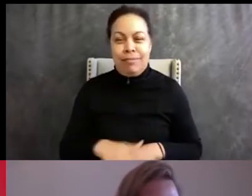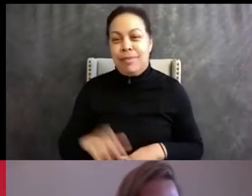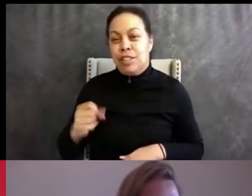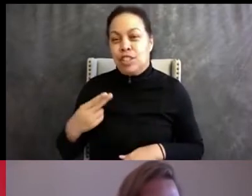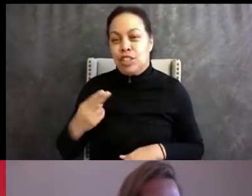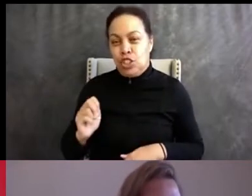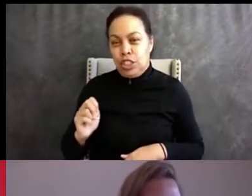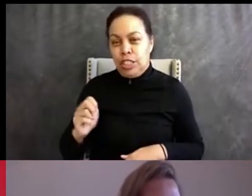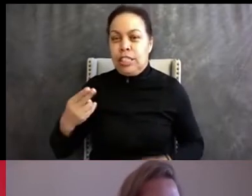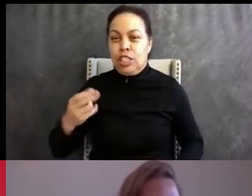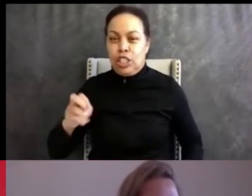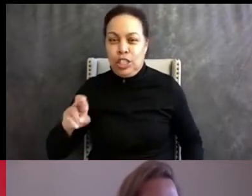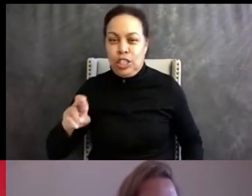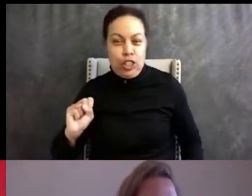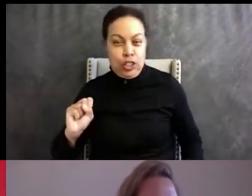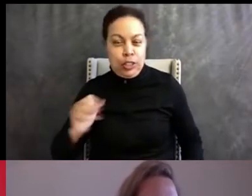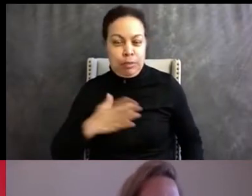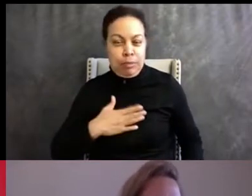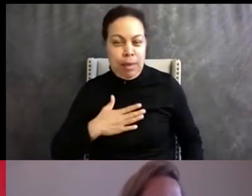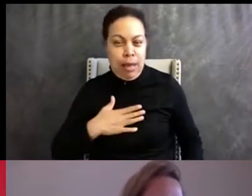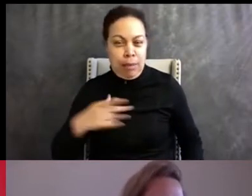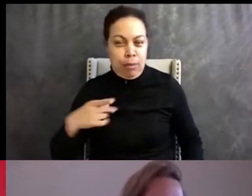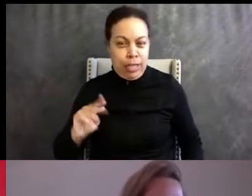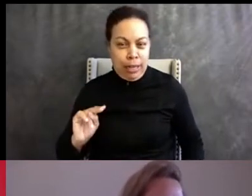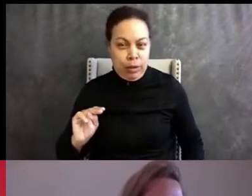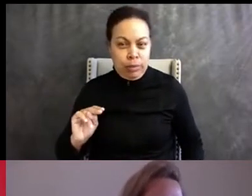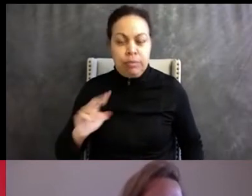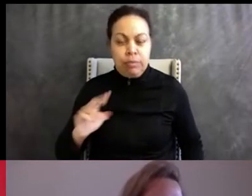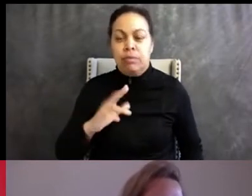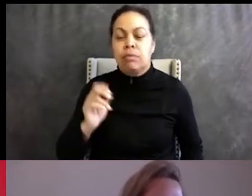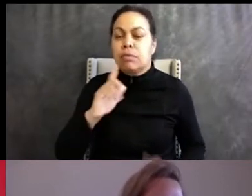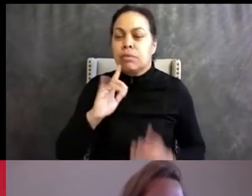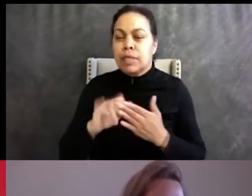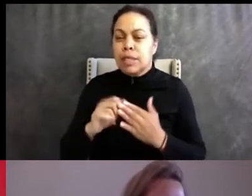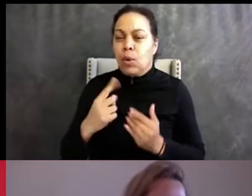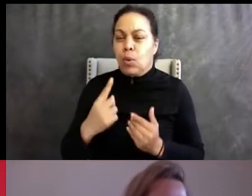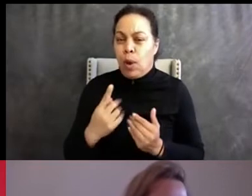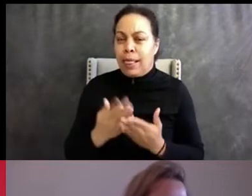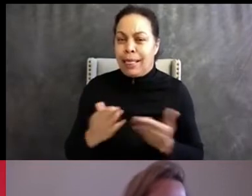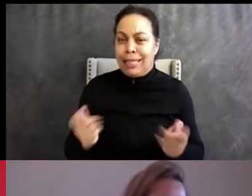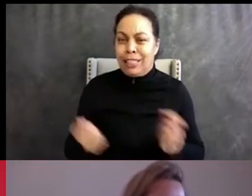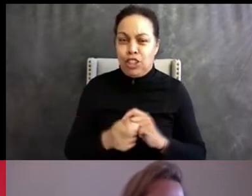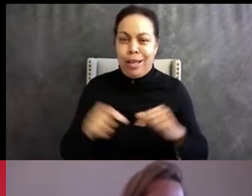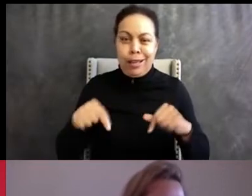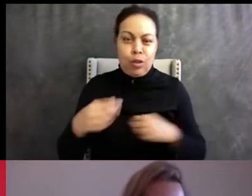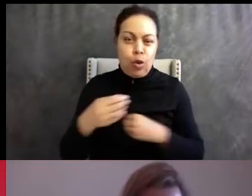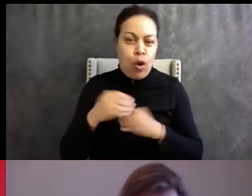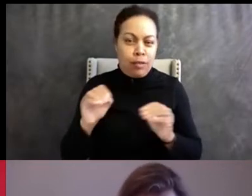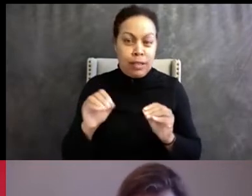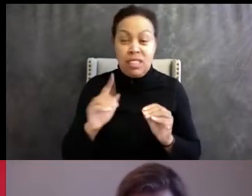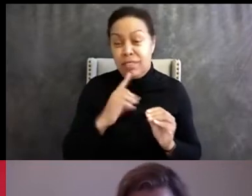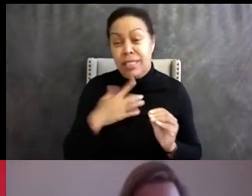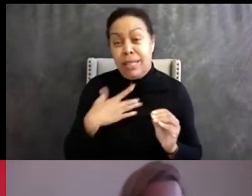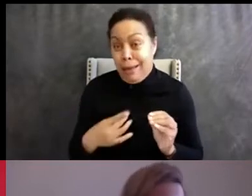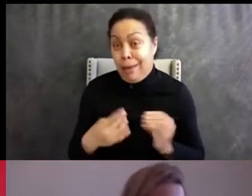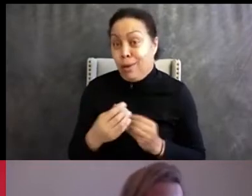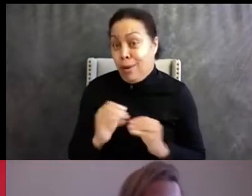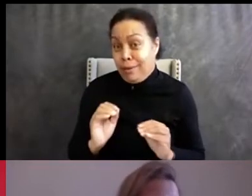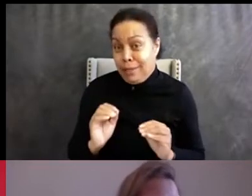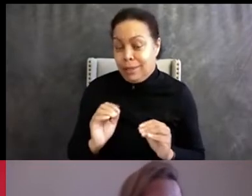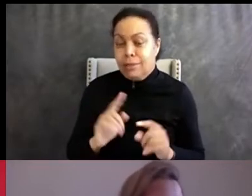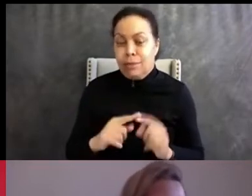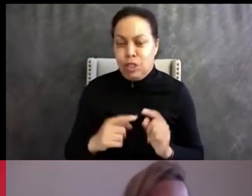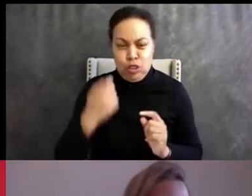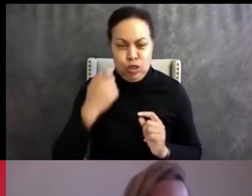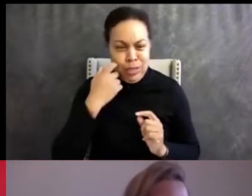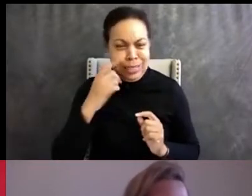my pronouns, and I think the one thing that I would change about my office space, which I actually really like, I've just recently